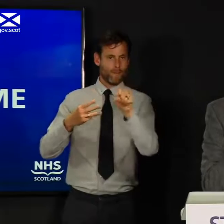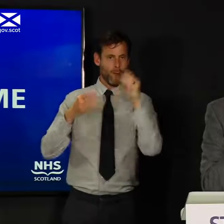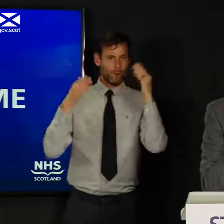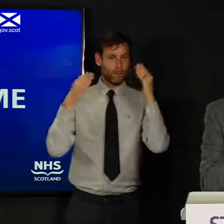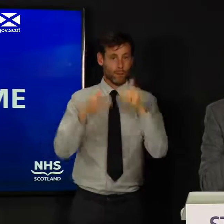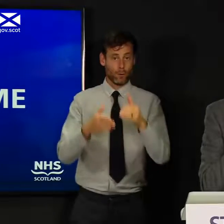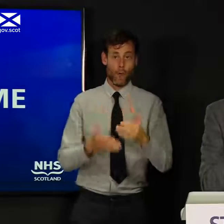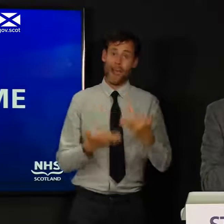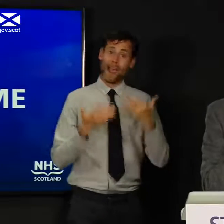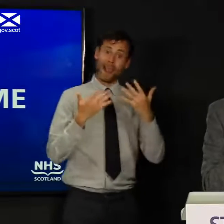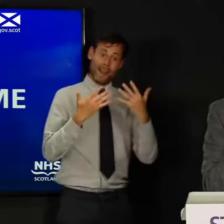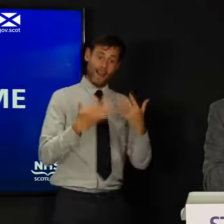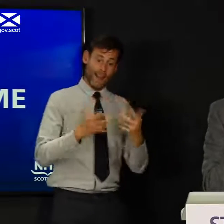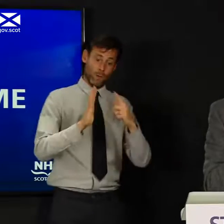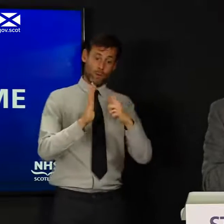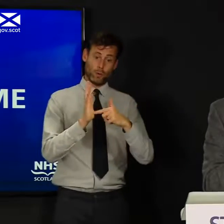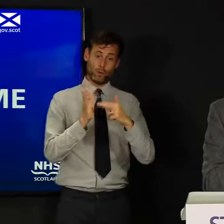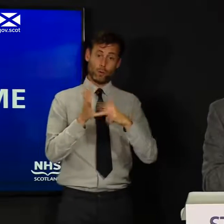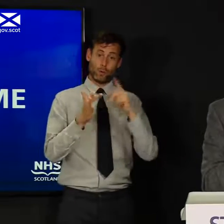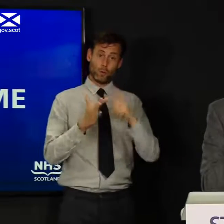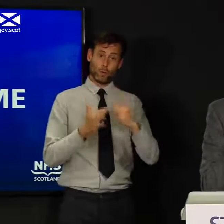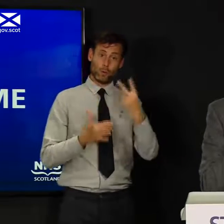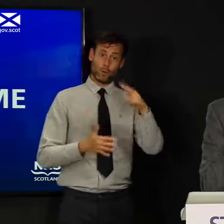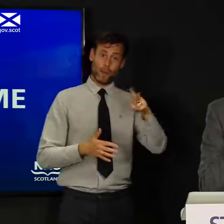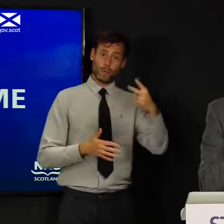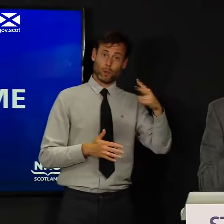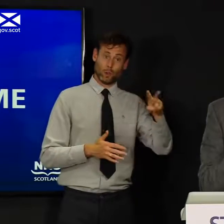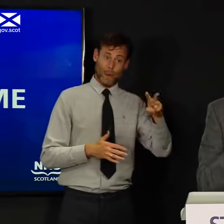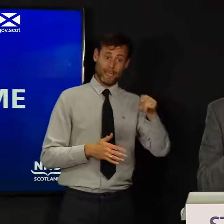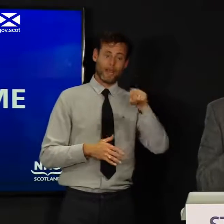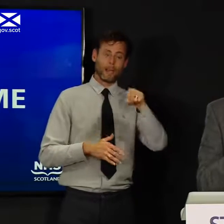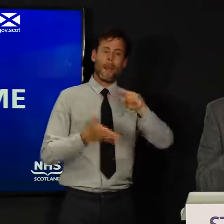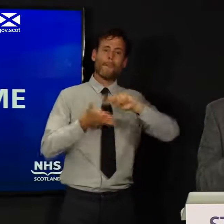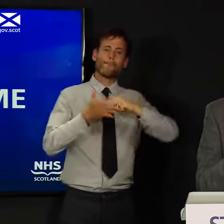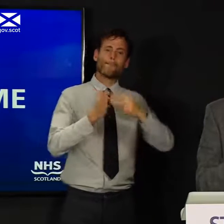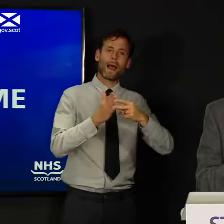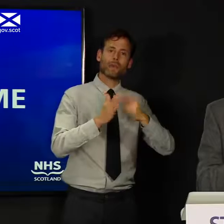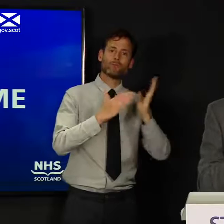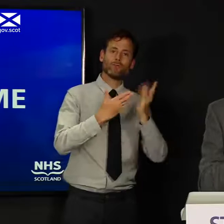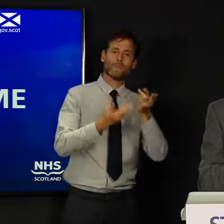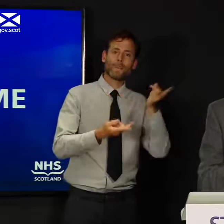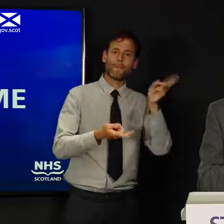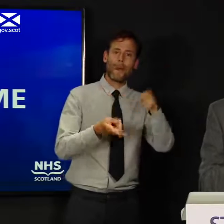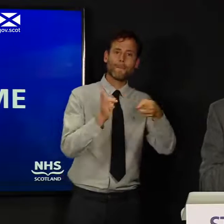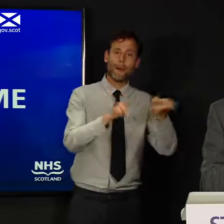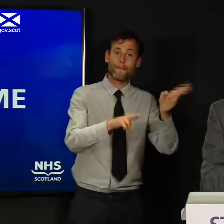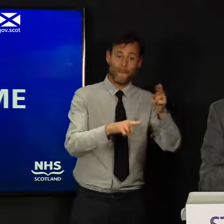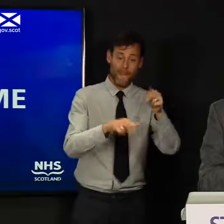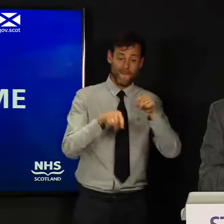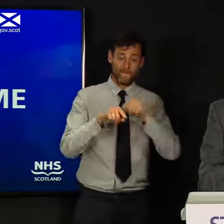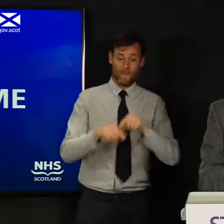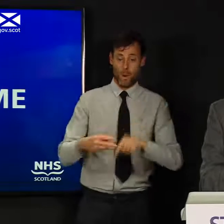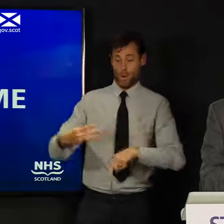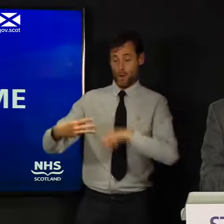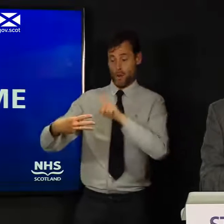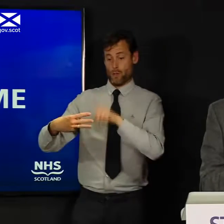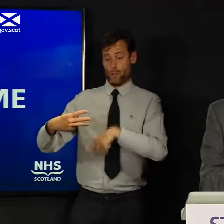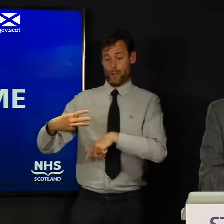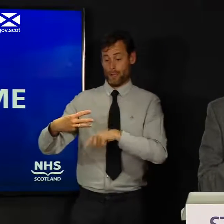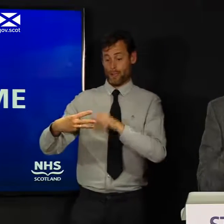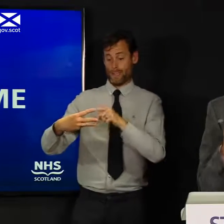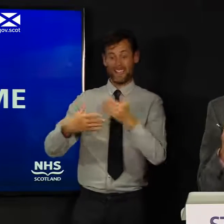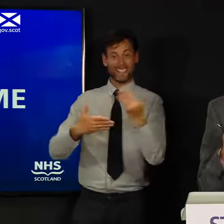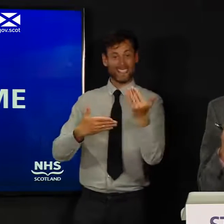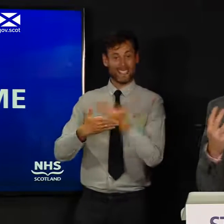being designed in June 2020 are based on those three core principles: safe, effective, and